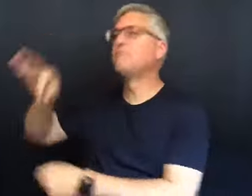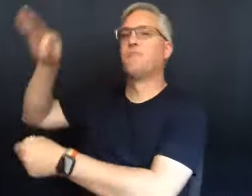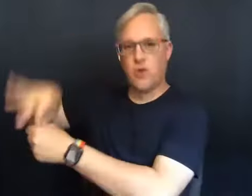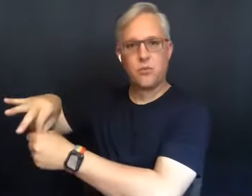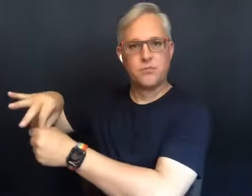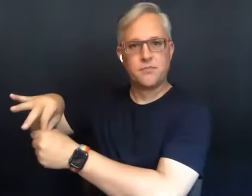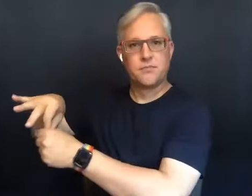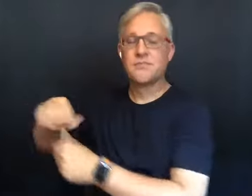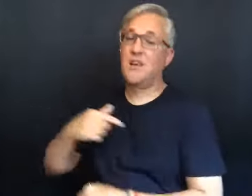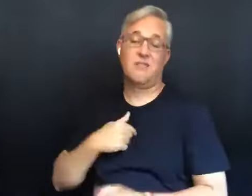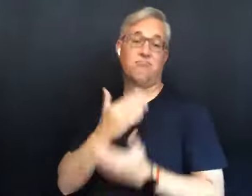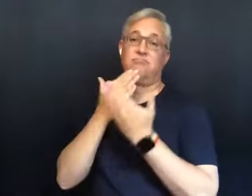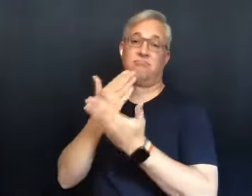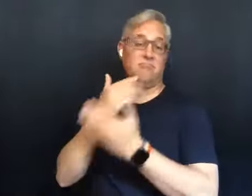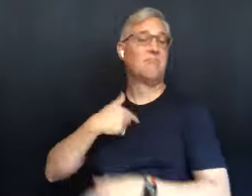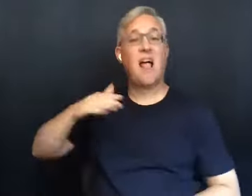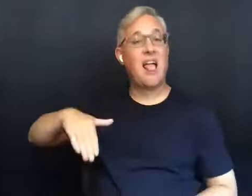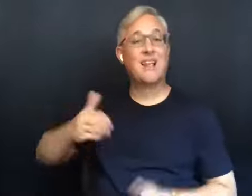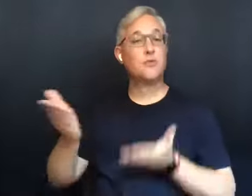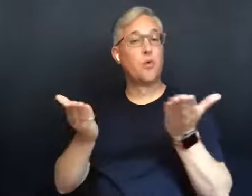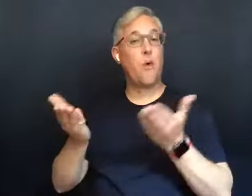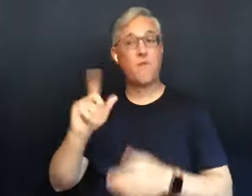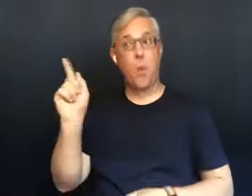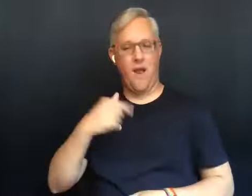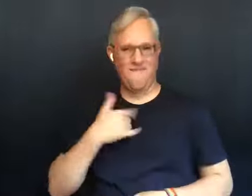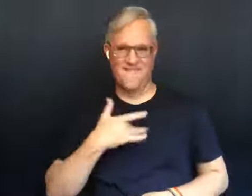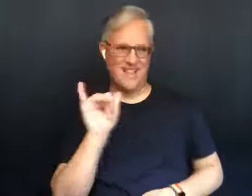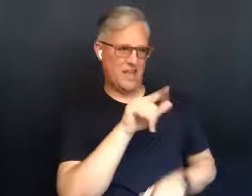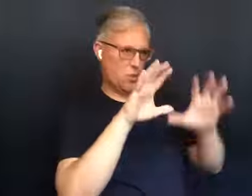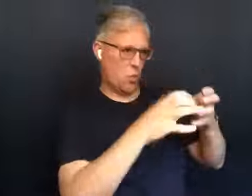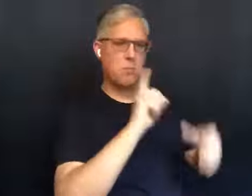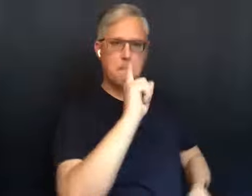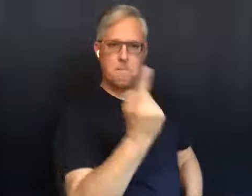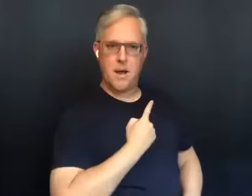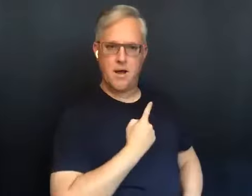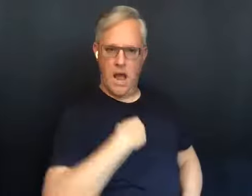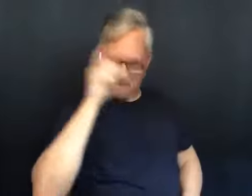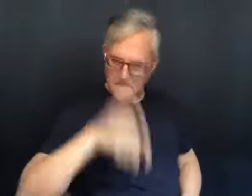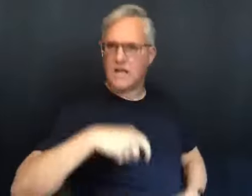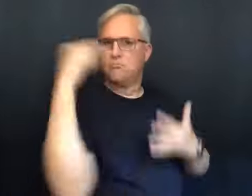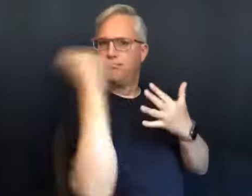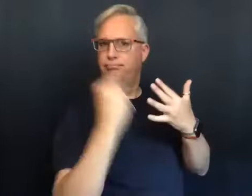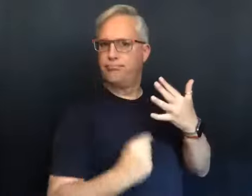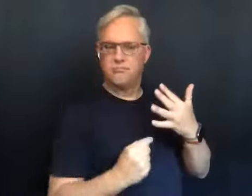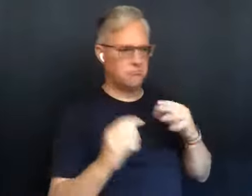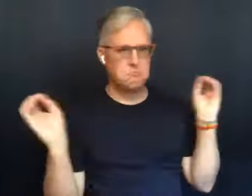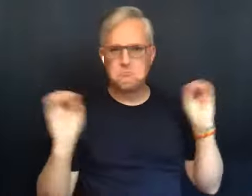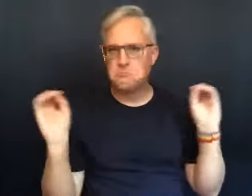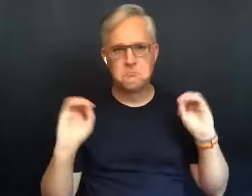our principles. I've been very fortunate that I've never served any service entity where I felt like I was instructed,